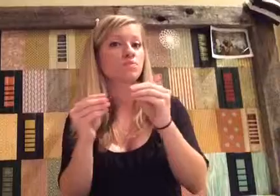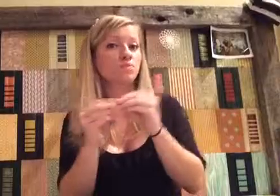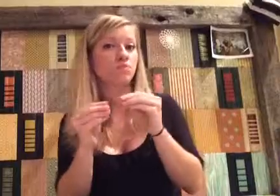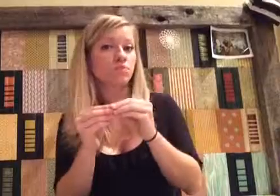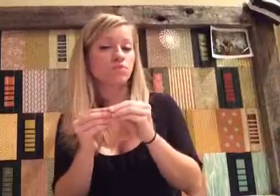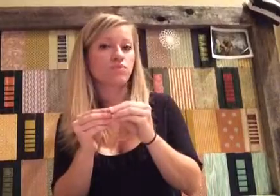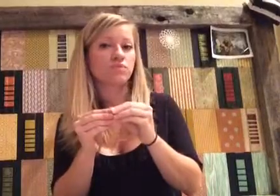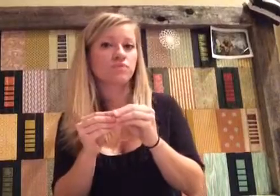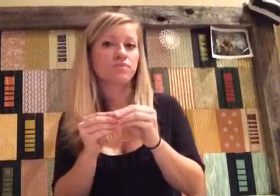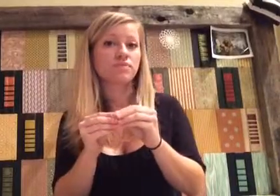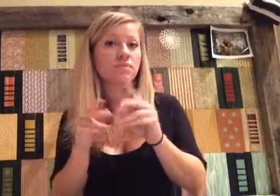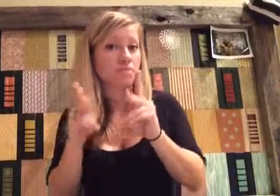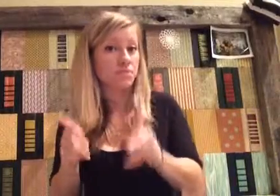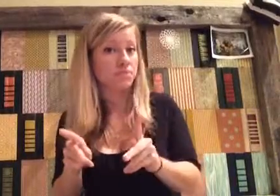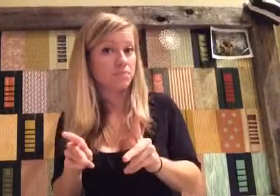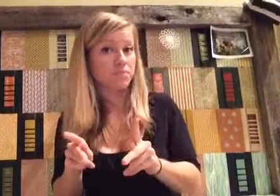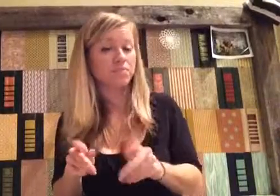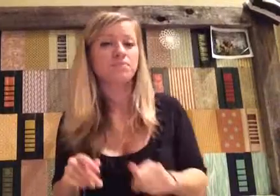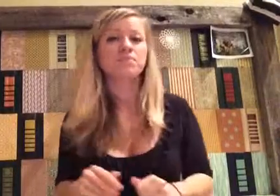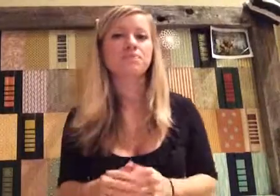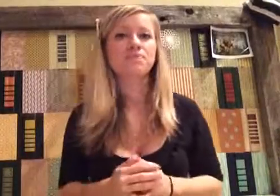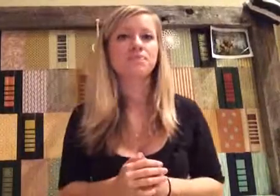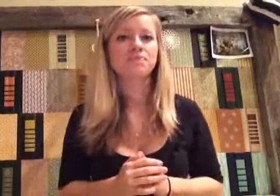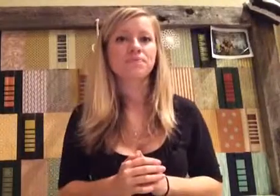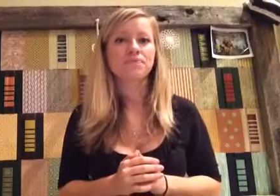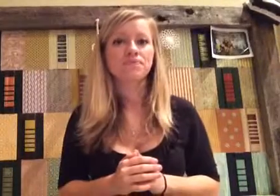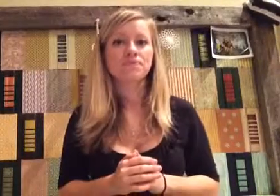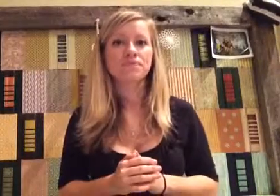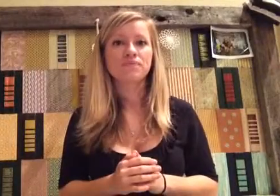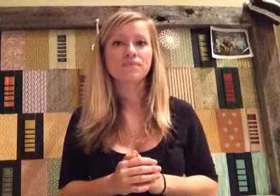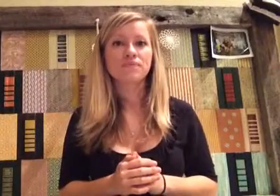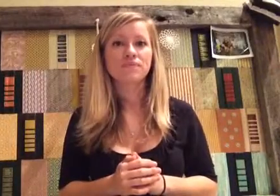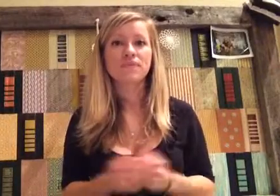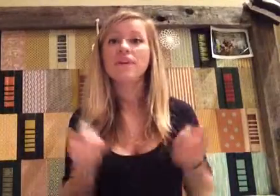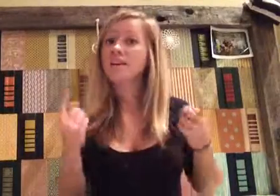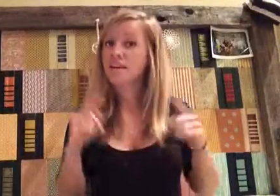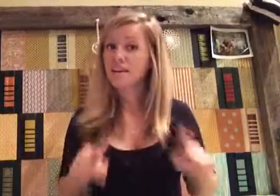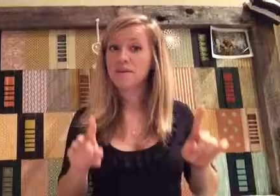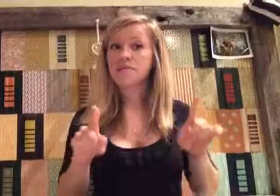lesson, you learned about the different types of conflict that can exist in a story.